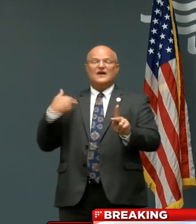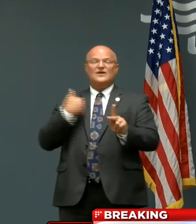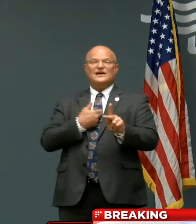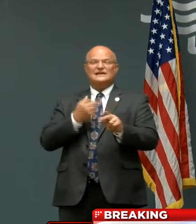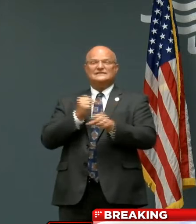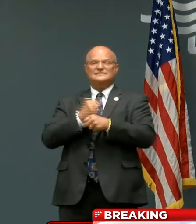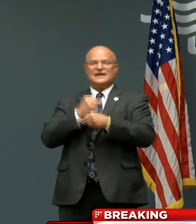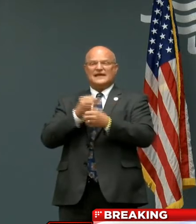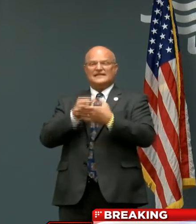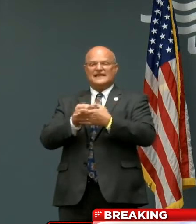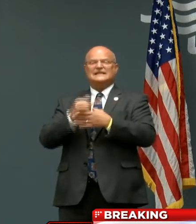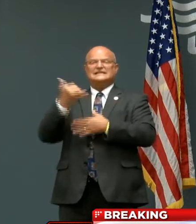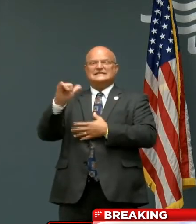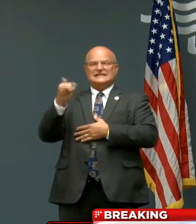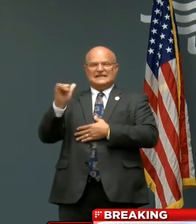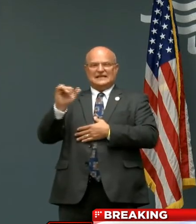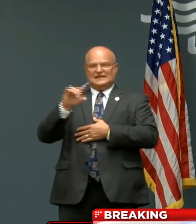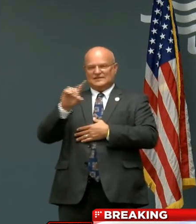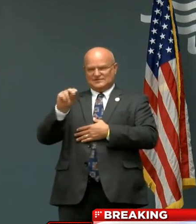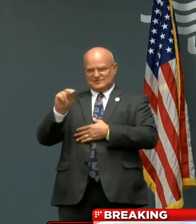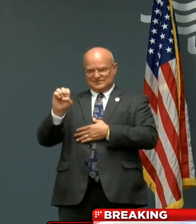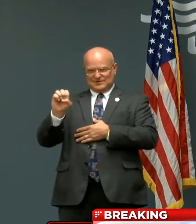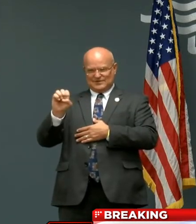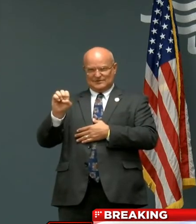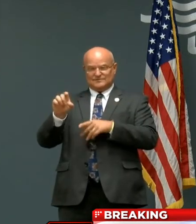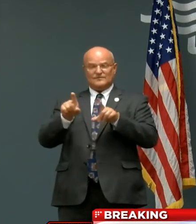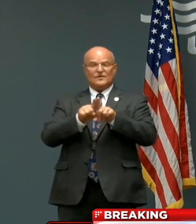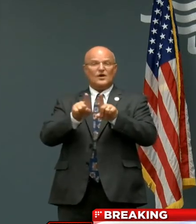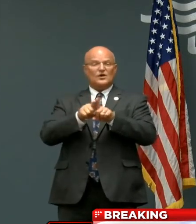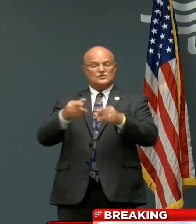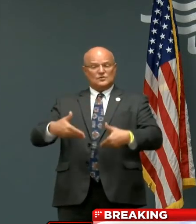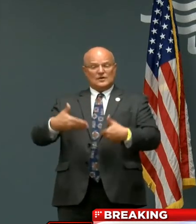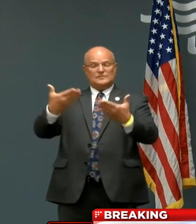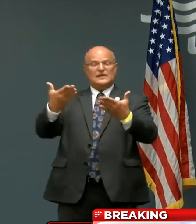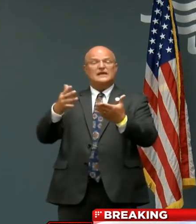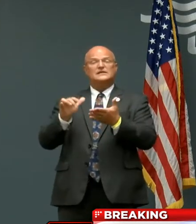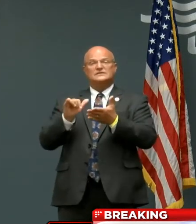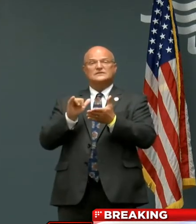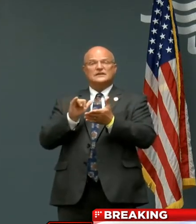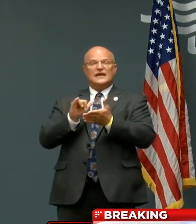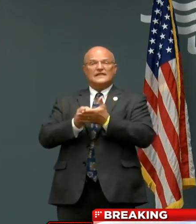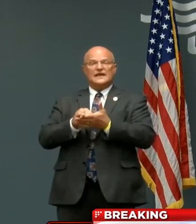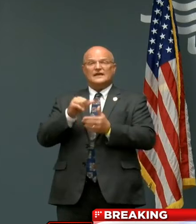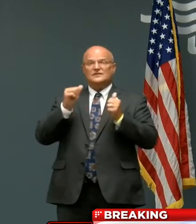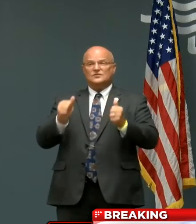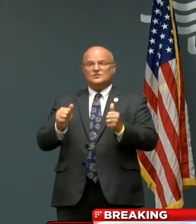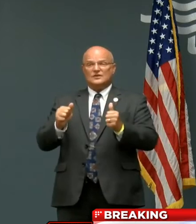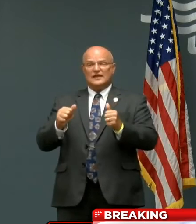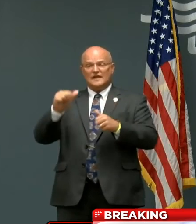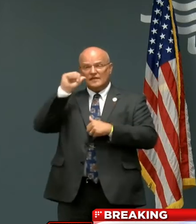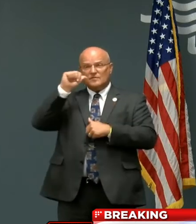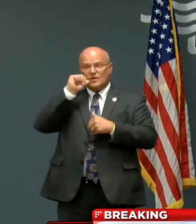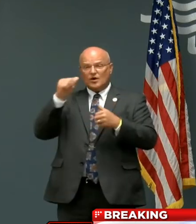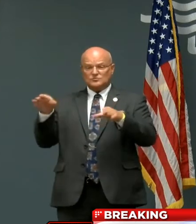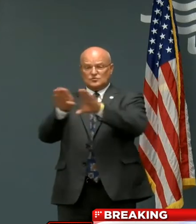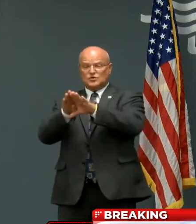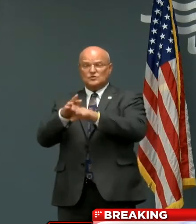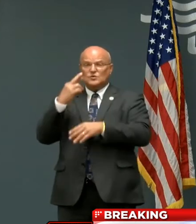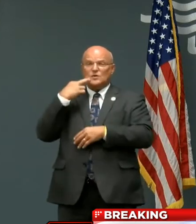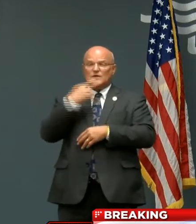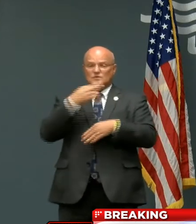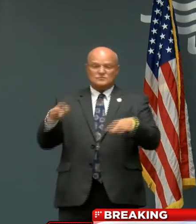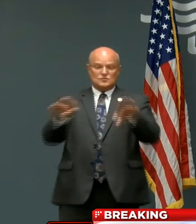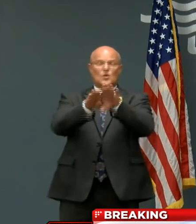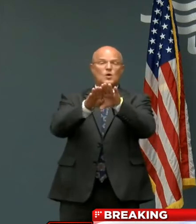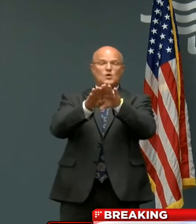make that continued progress. They also make recommendations that you can close bars, you can close restaurants, you